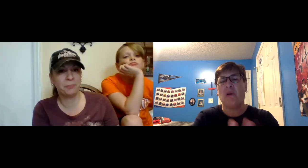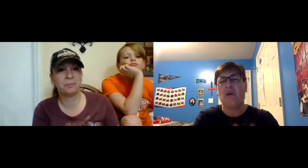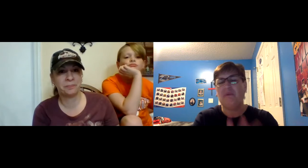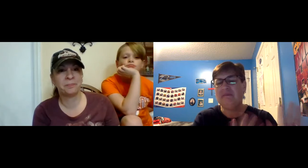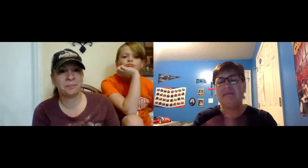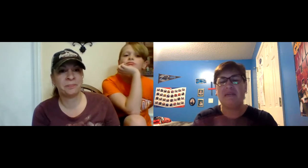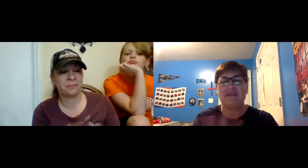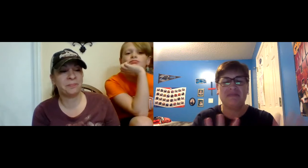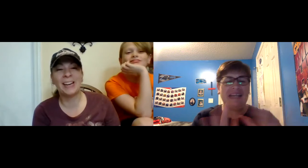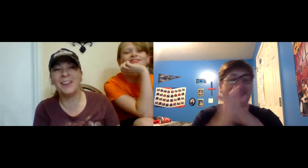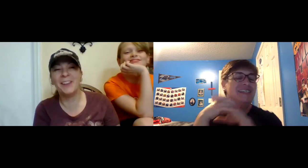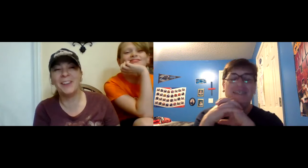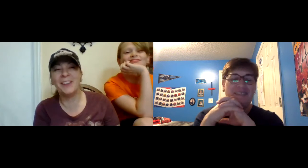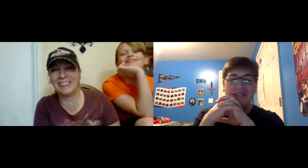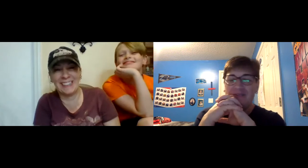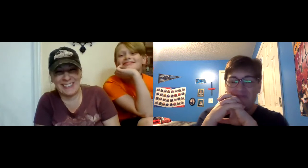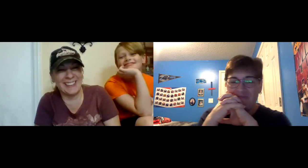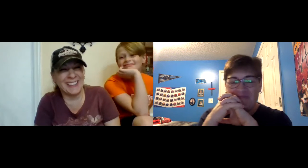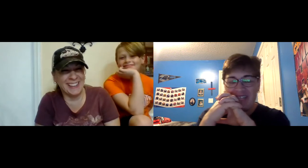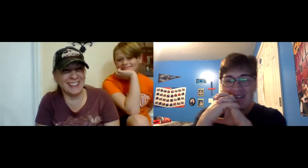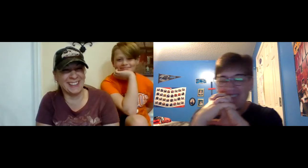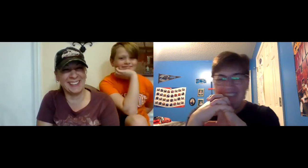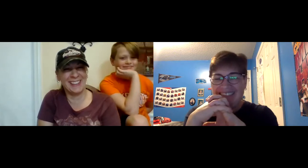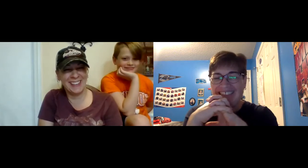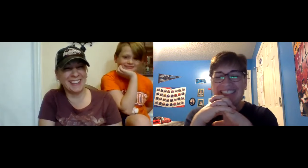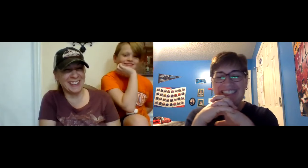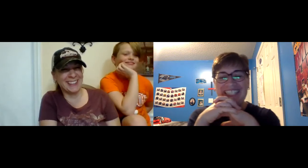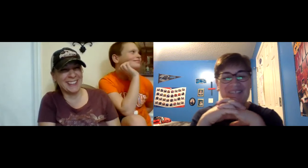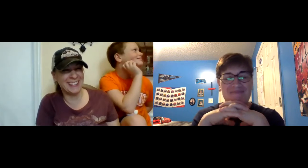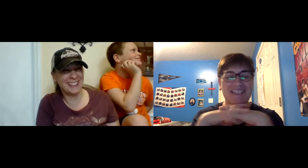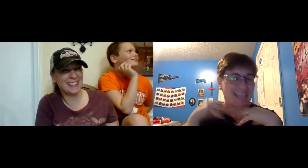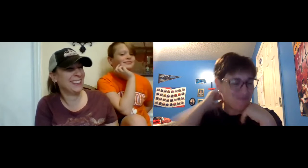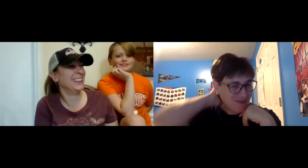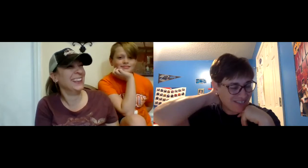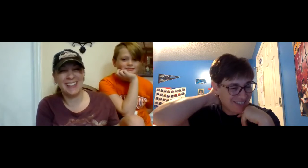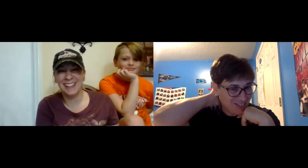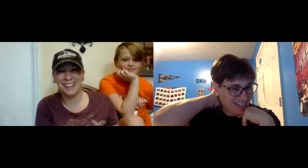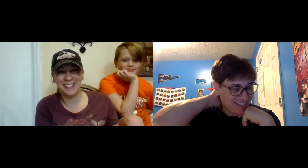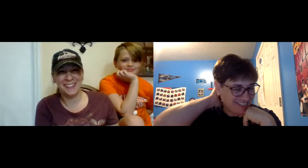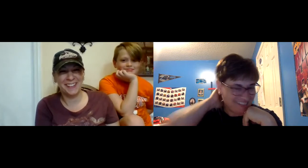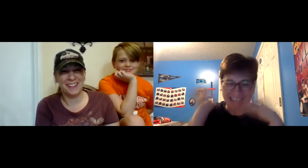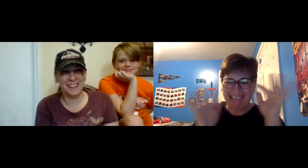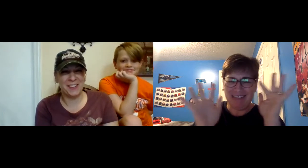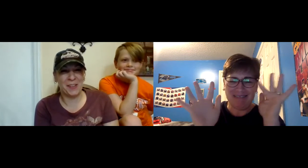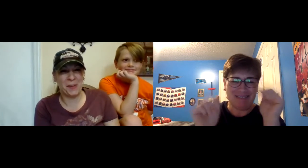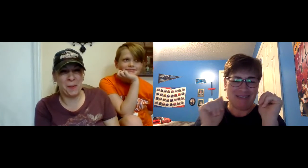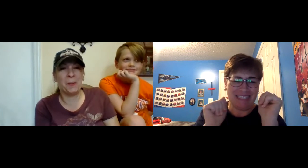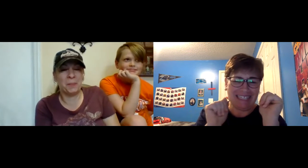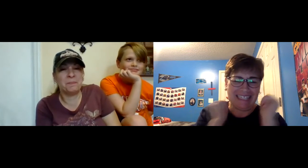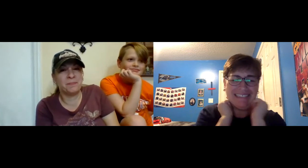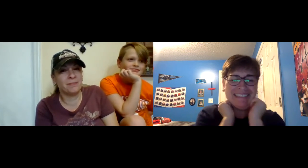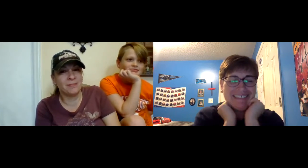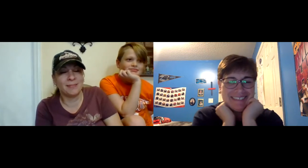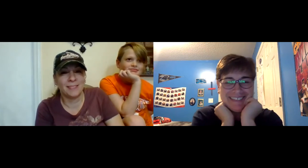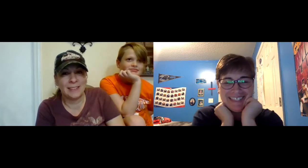oh girl, we'll get away from that. So, you know, yeah, be the same way with chickens. Oh, no, don't eat